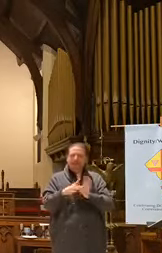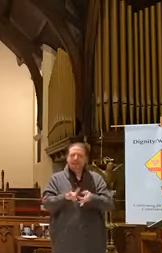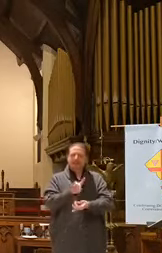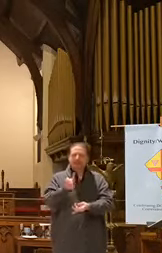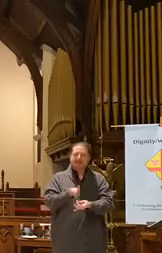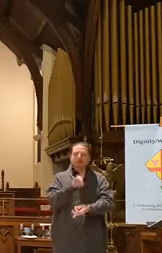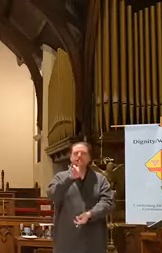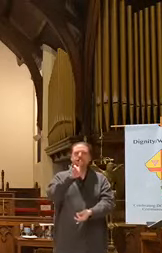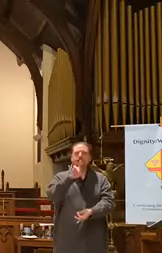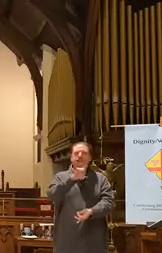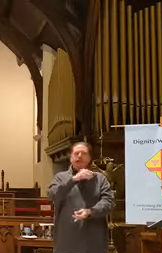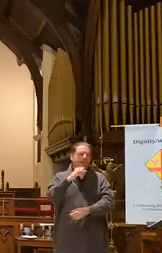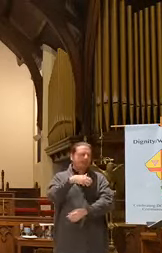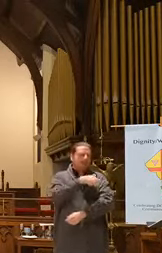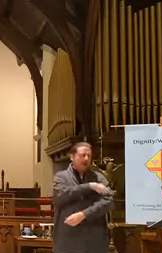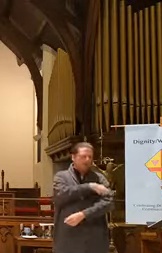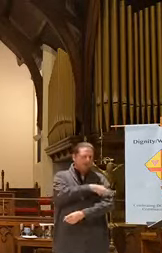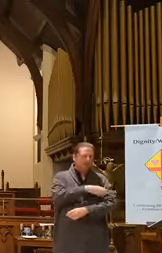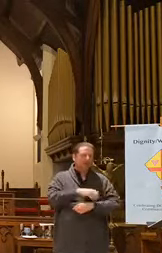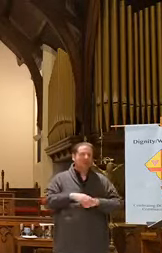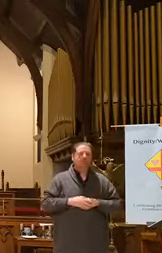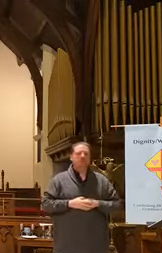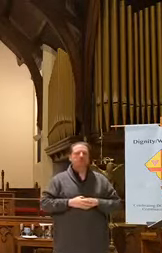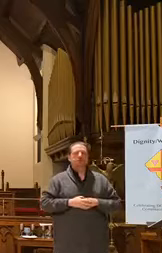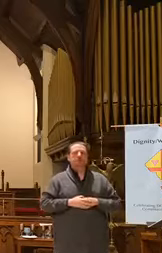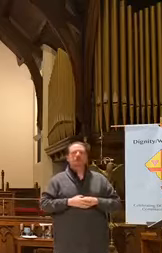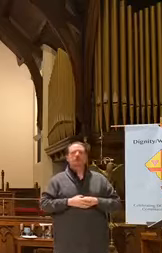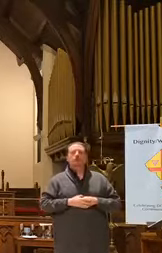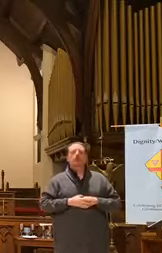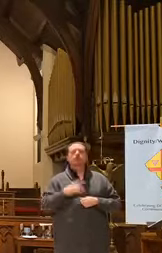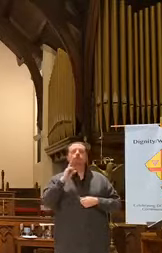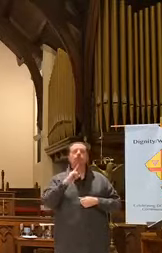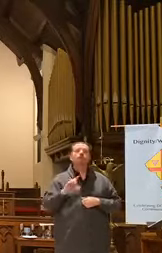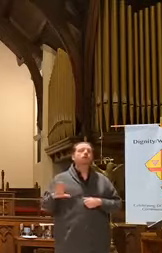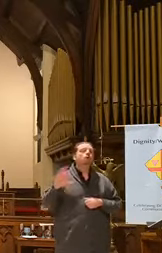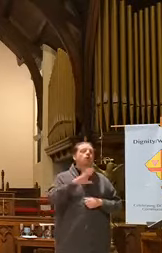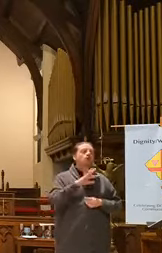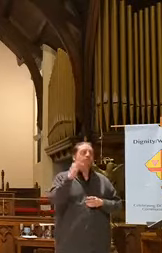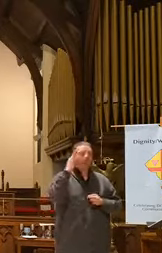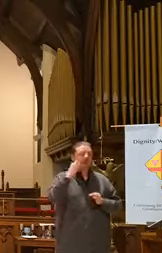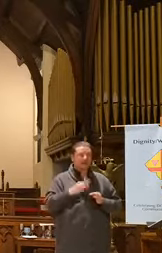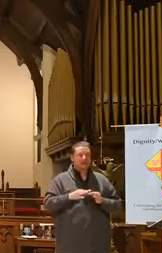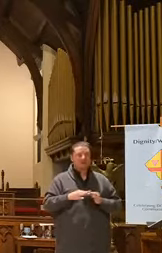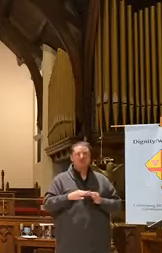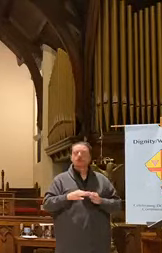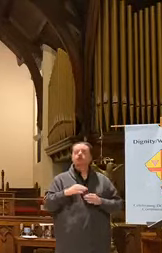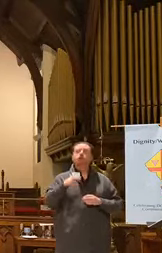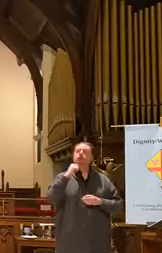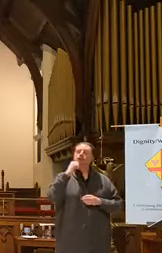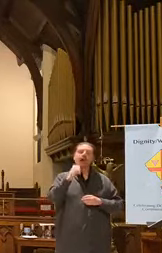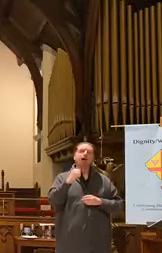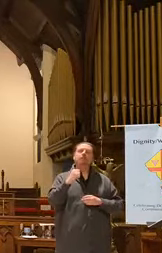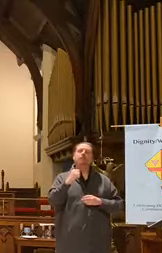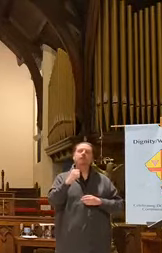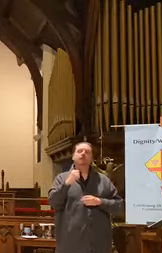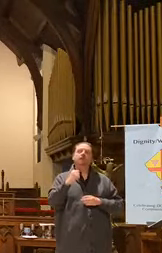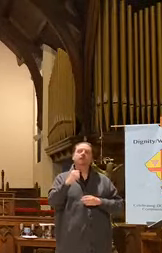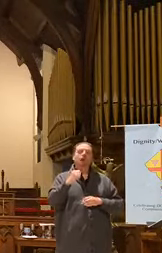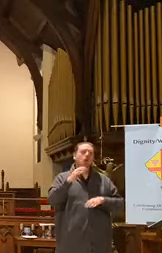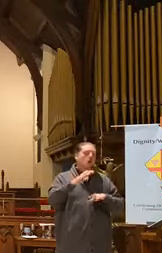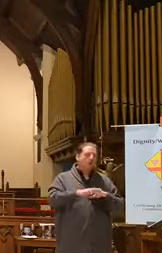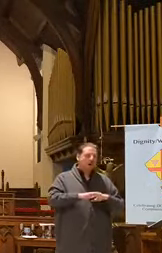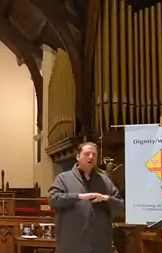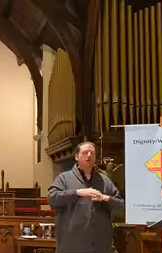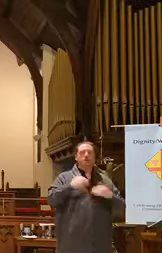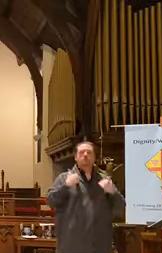Spirit and of power, so that your faith might not rest not on human